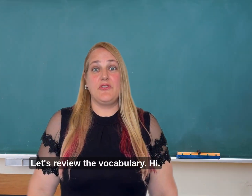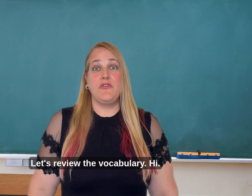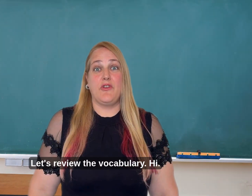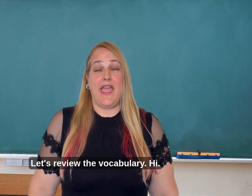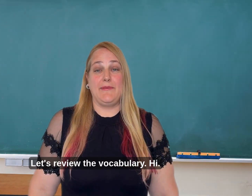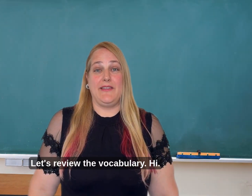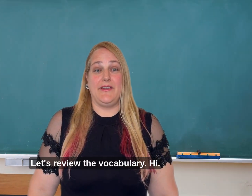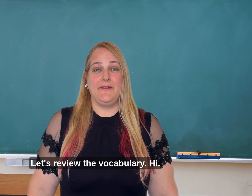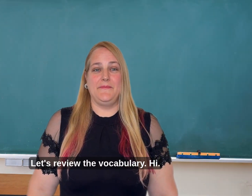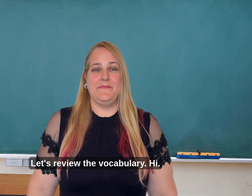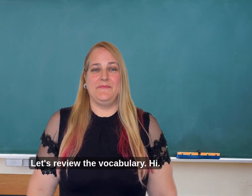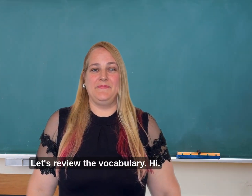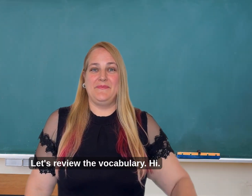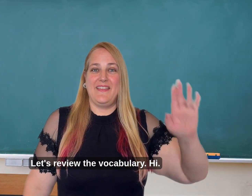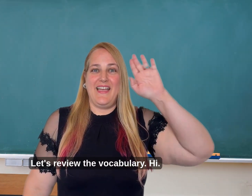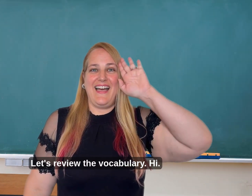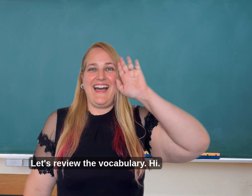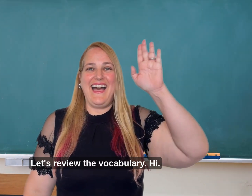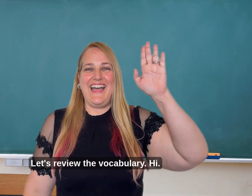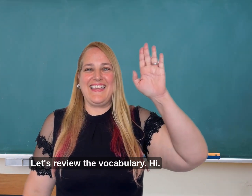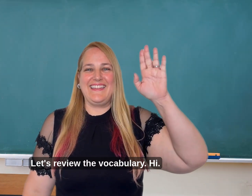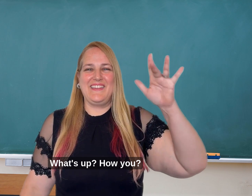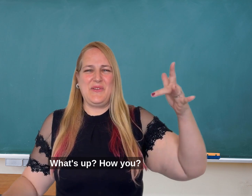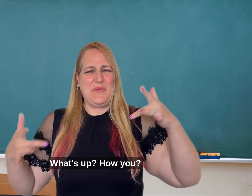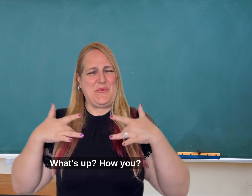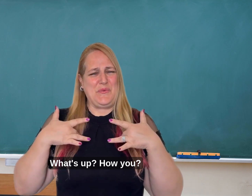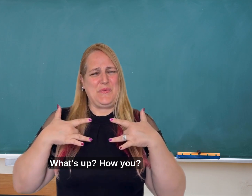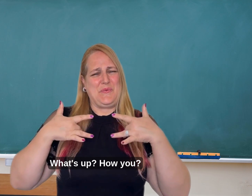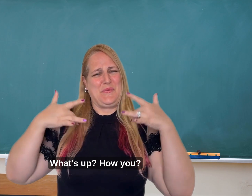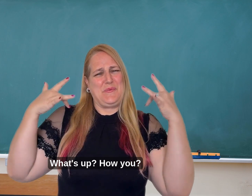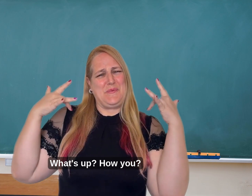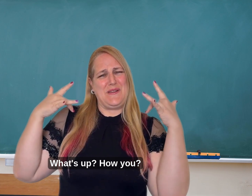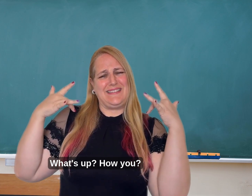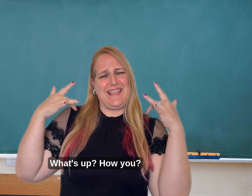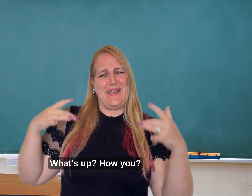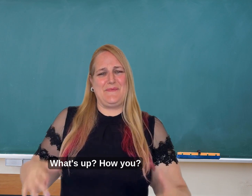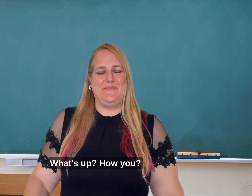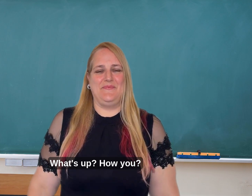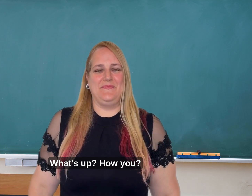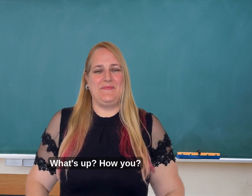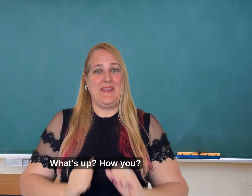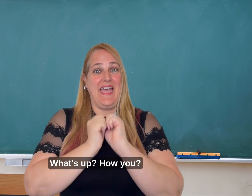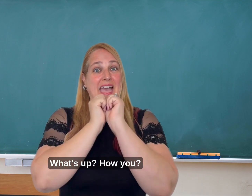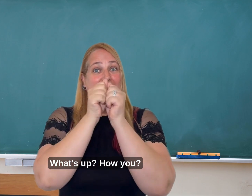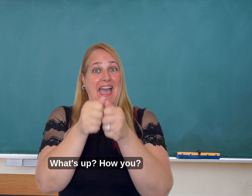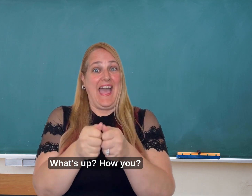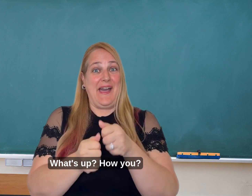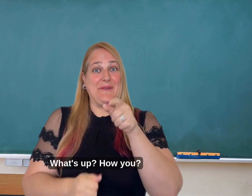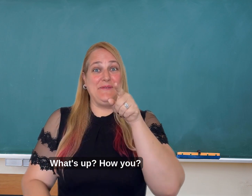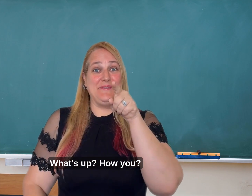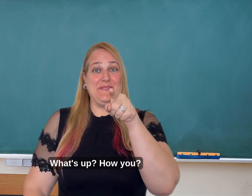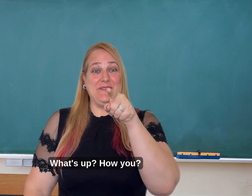the vocabulary. Hi. What's up? How